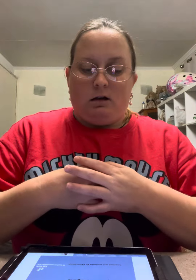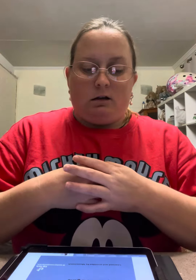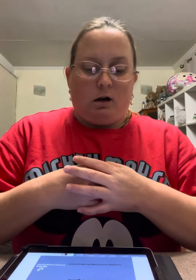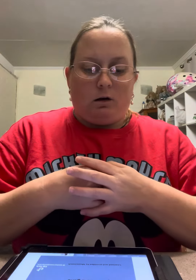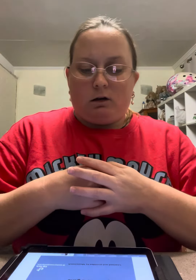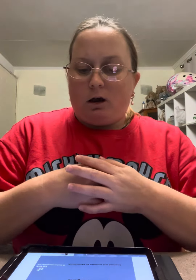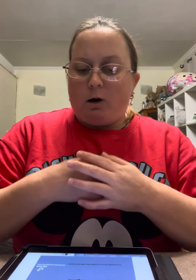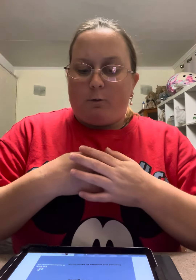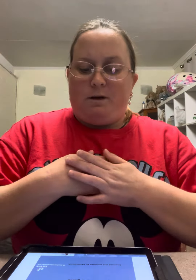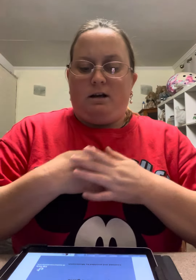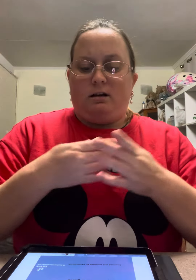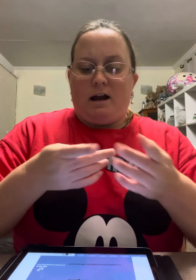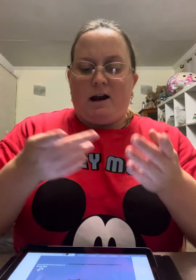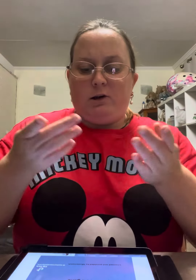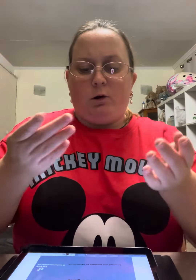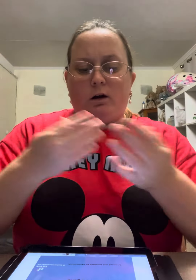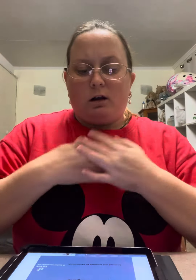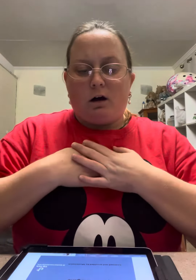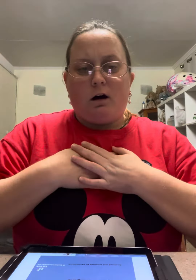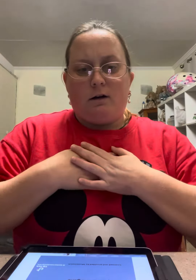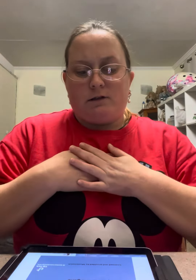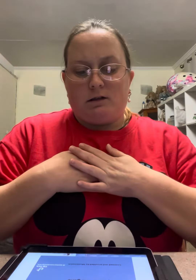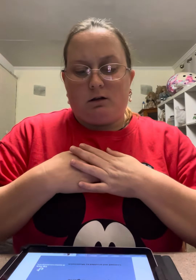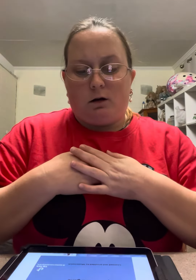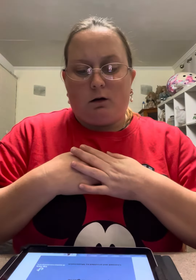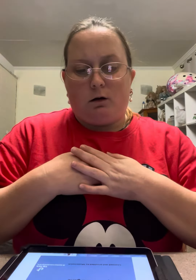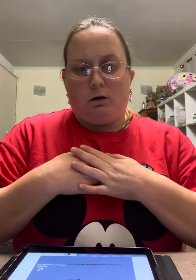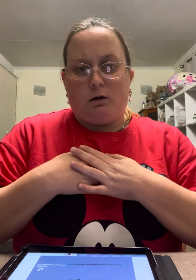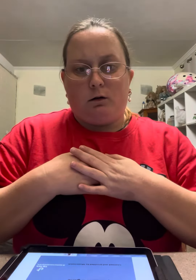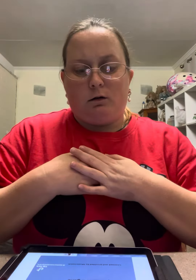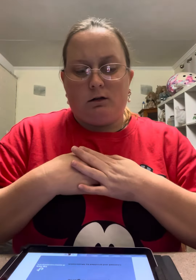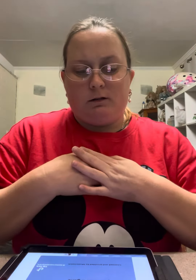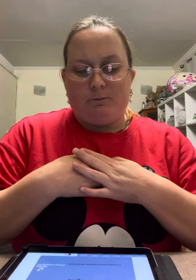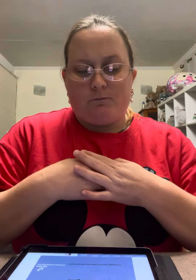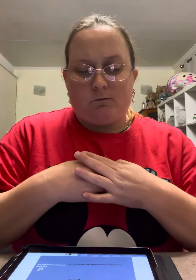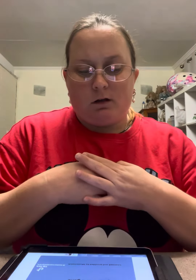Don't tell me that your love is gone.